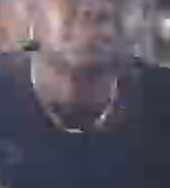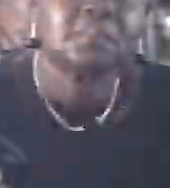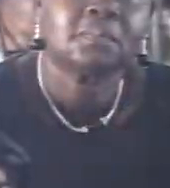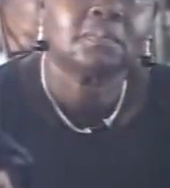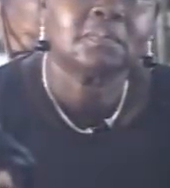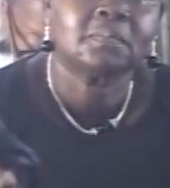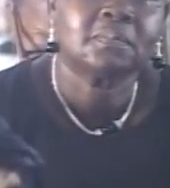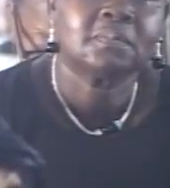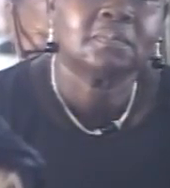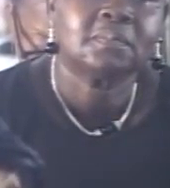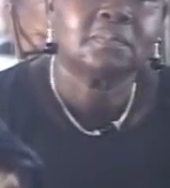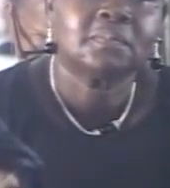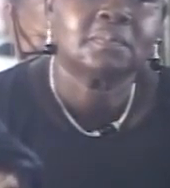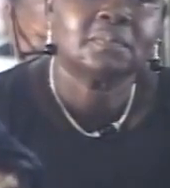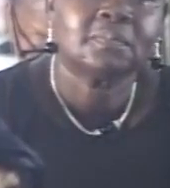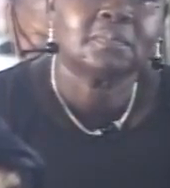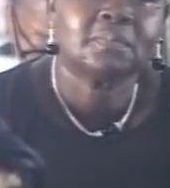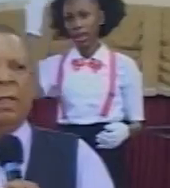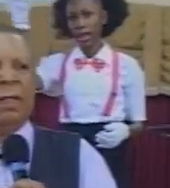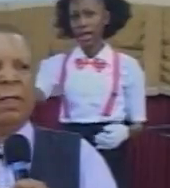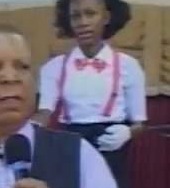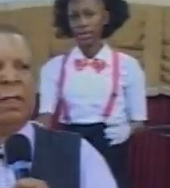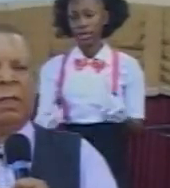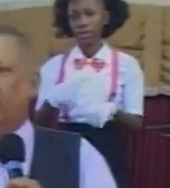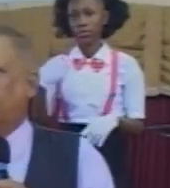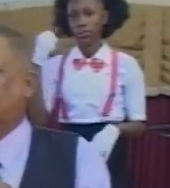he wants his hand to hang outside the casket,